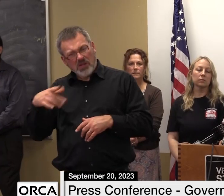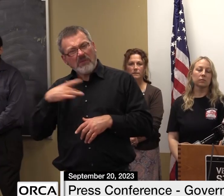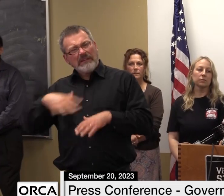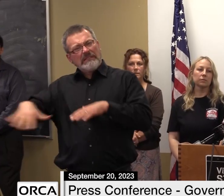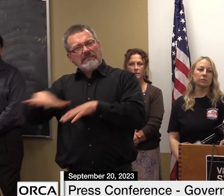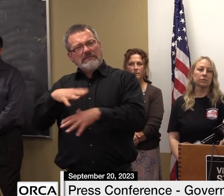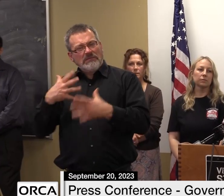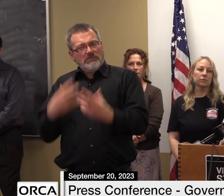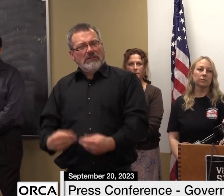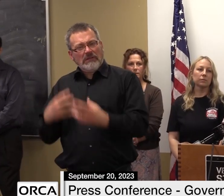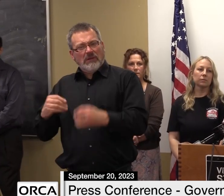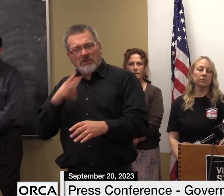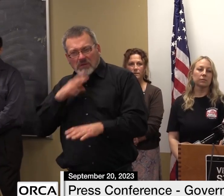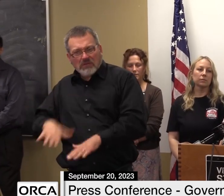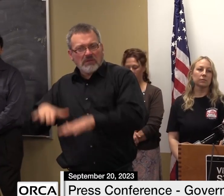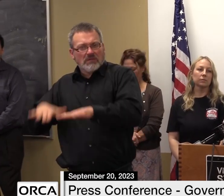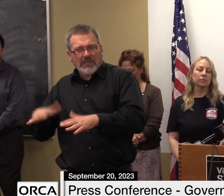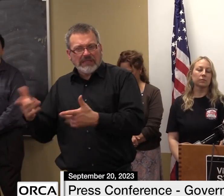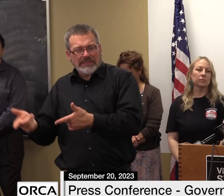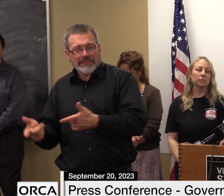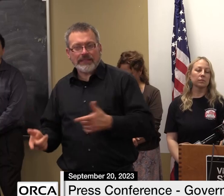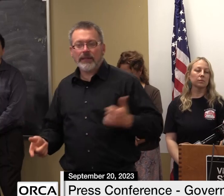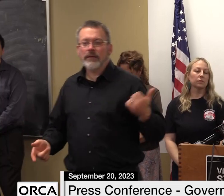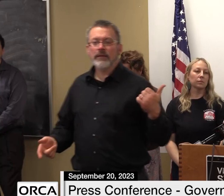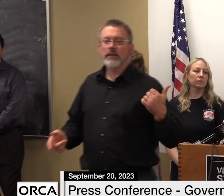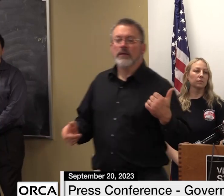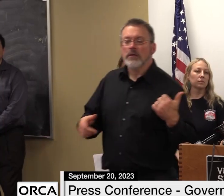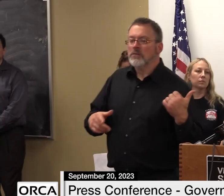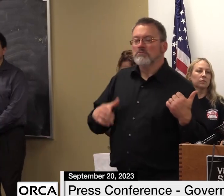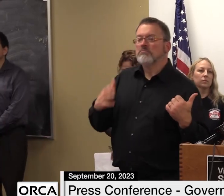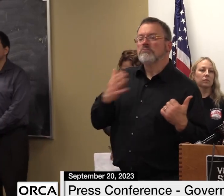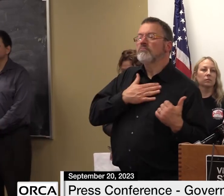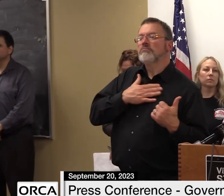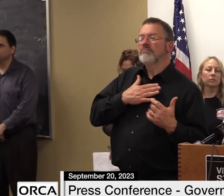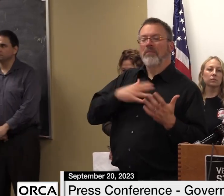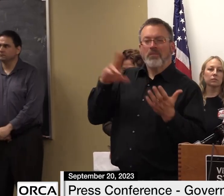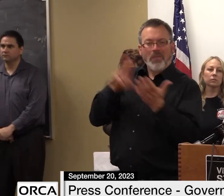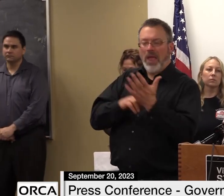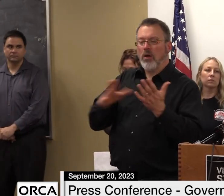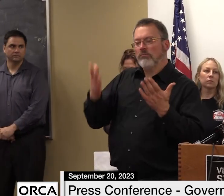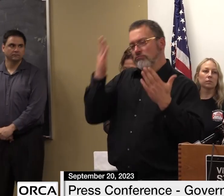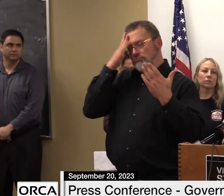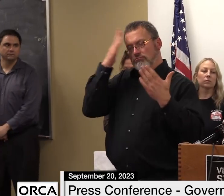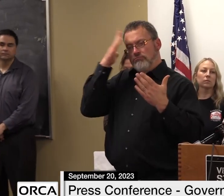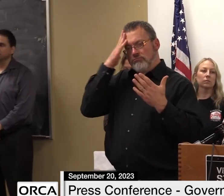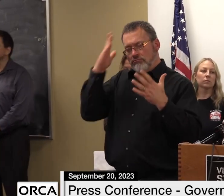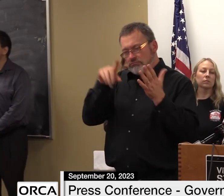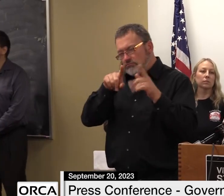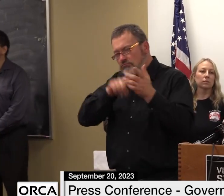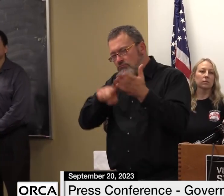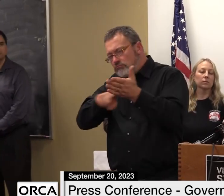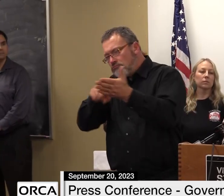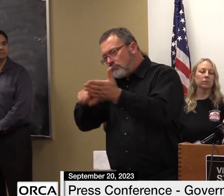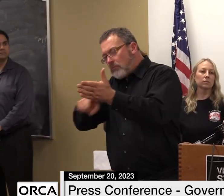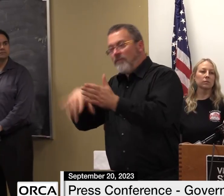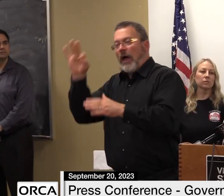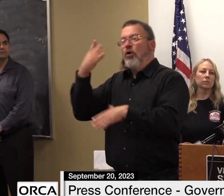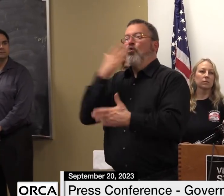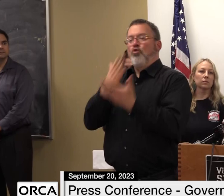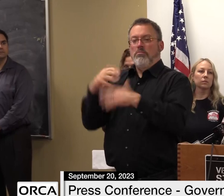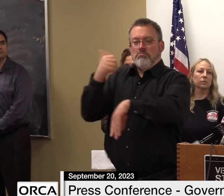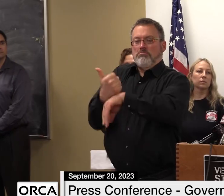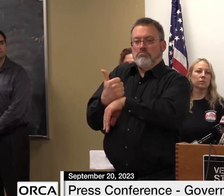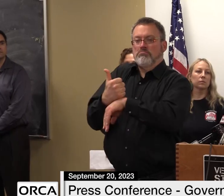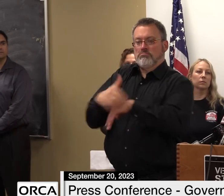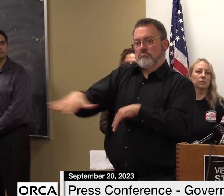got some really experienced contractors. In fact, one of the individuals, the secretary of transportation, was talking to him. He's been home 1 year